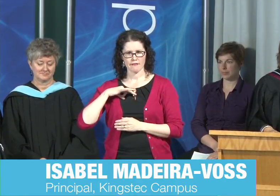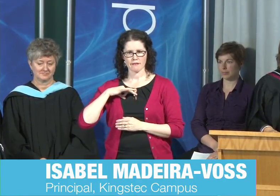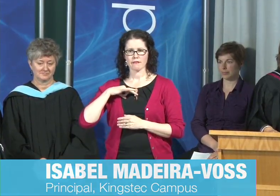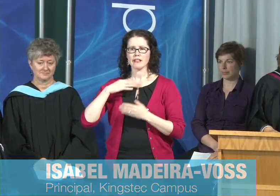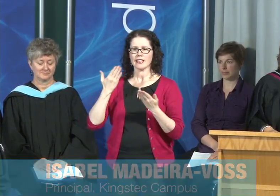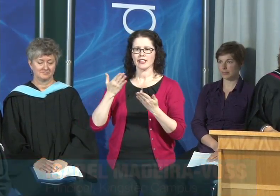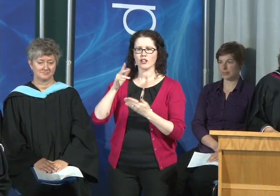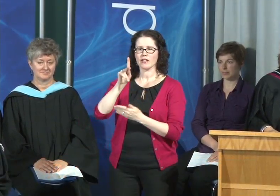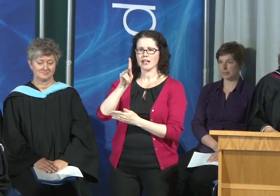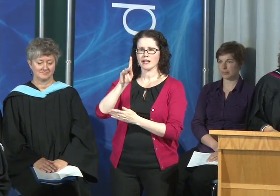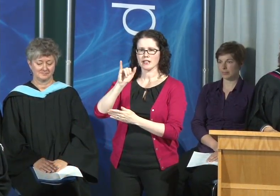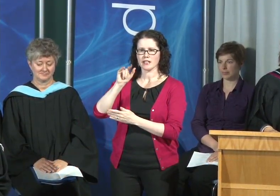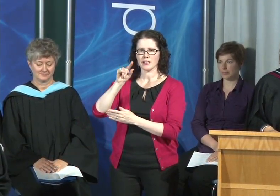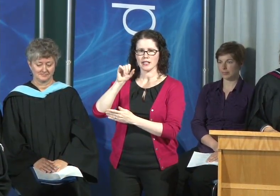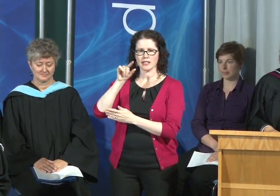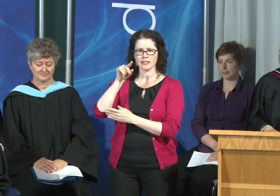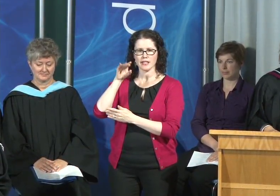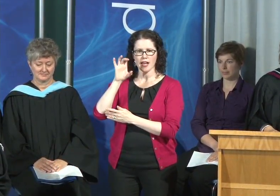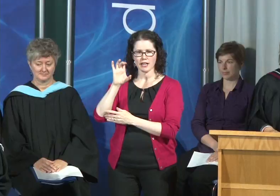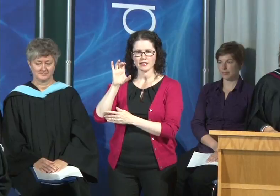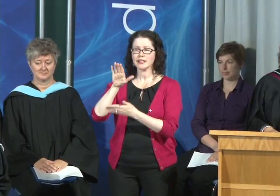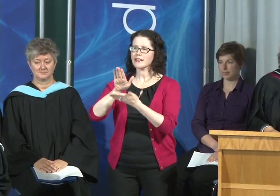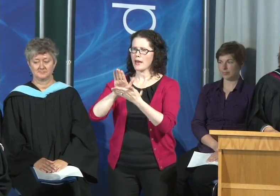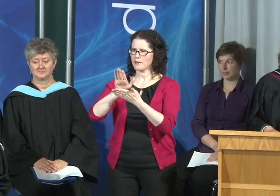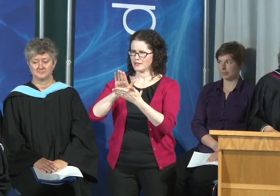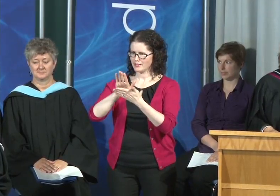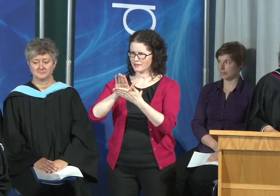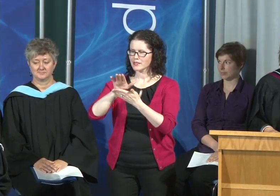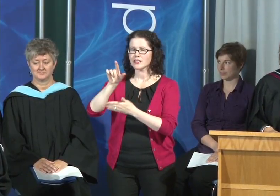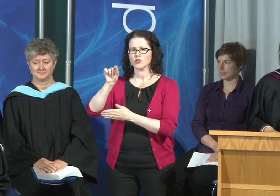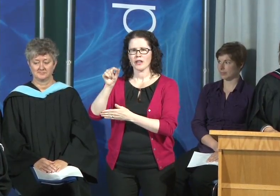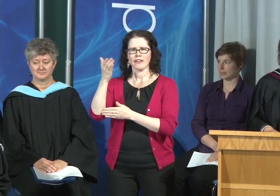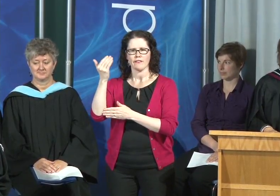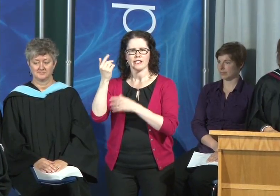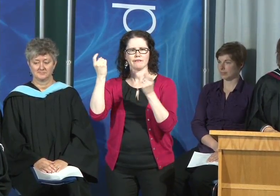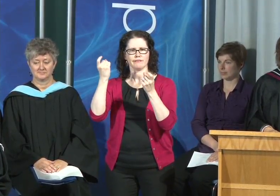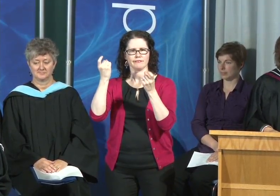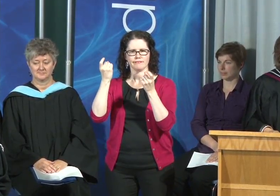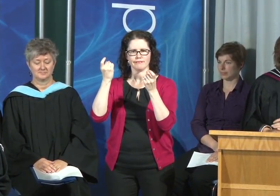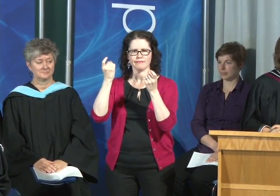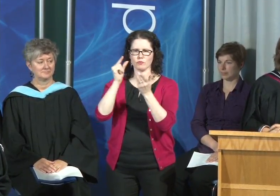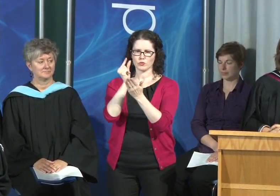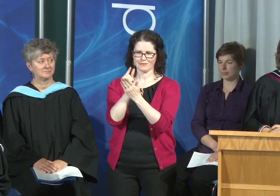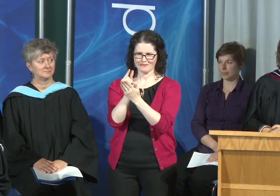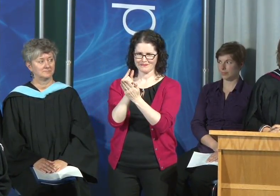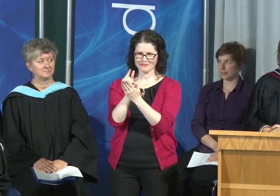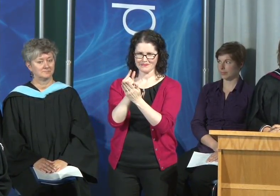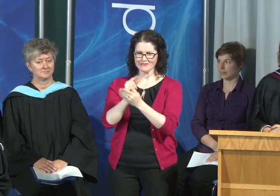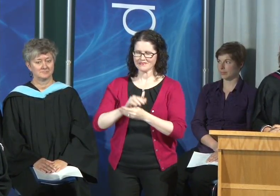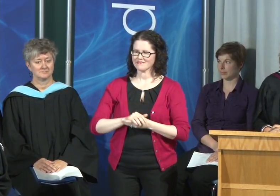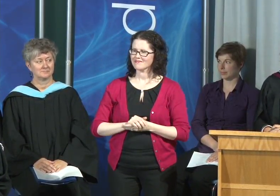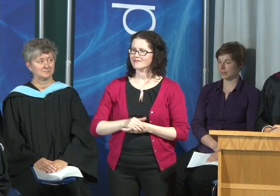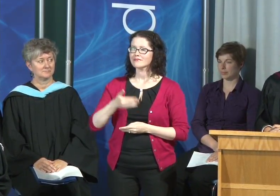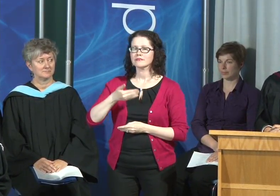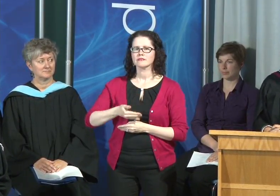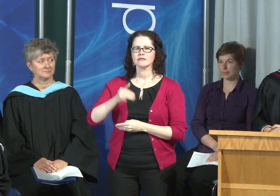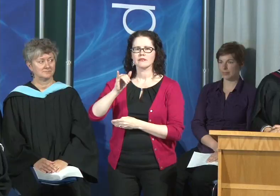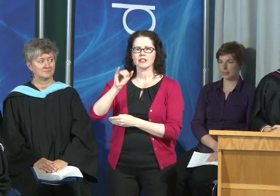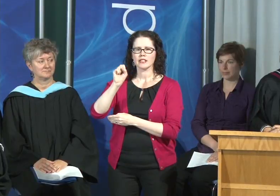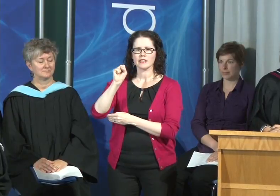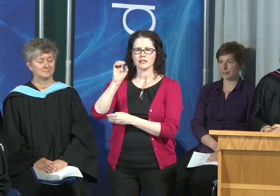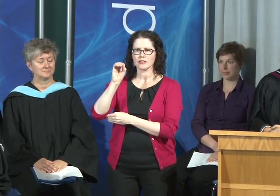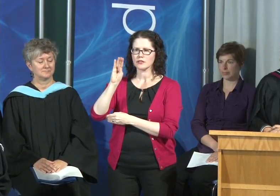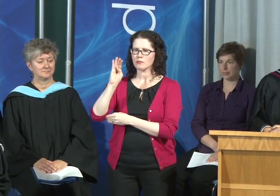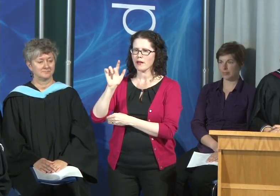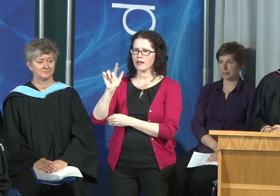campus, welcome to the 2015 Convocation ceremony. My name is Isabel Medeiros, and